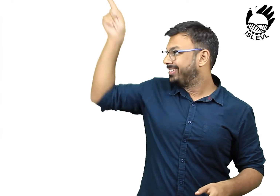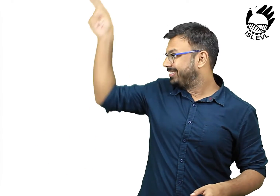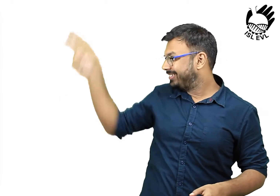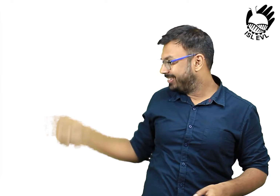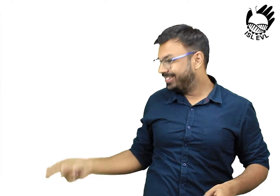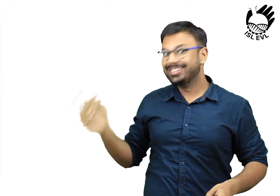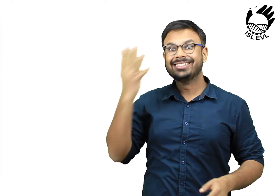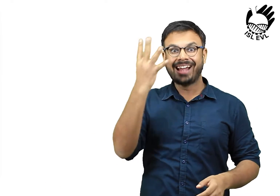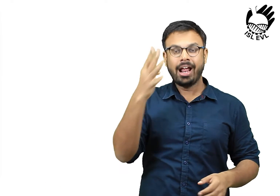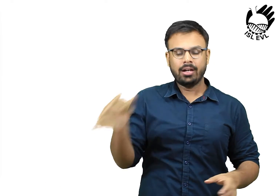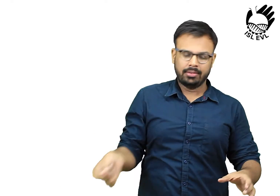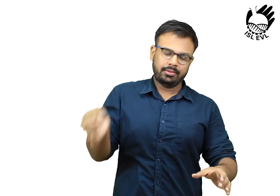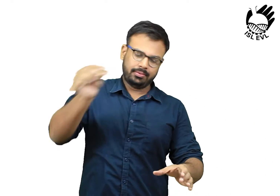Larger amounts than in part 2